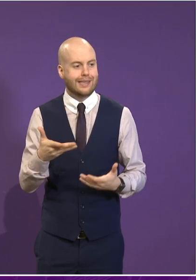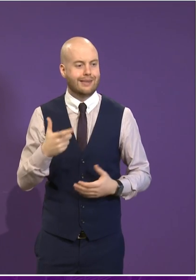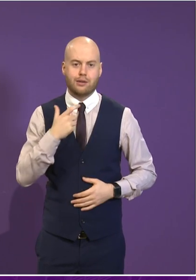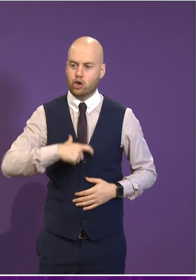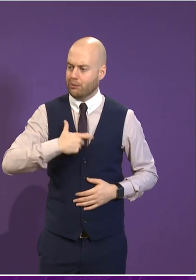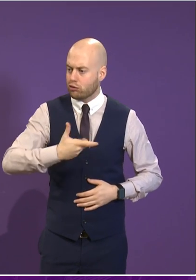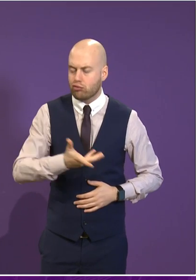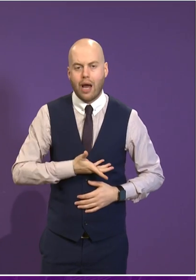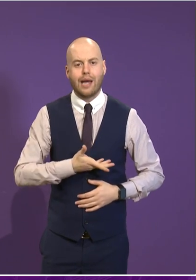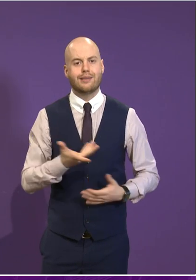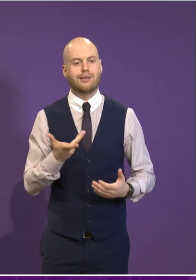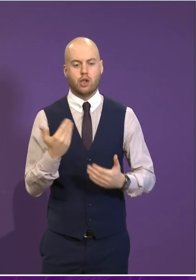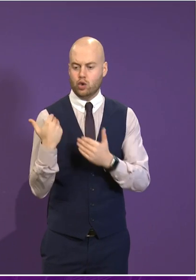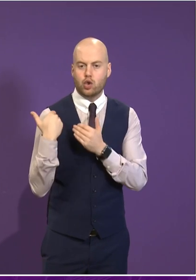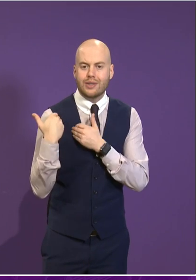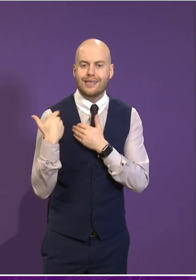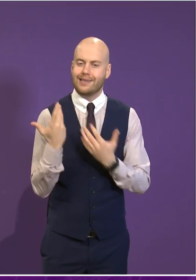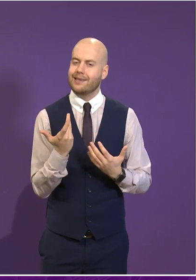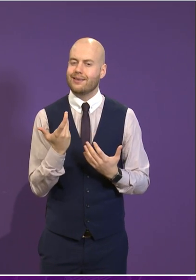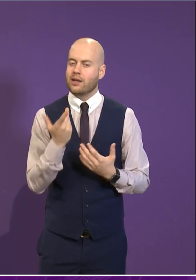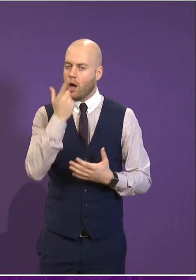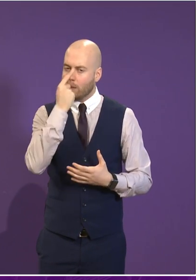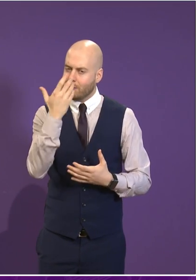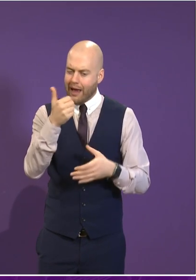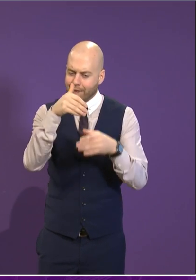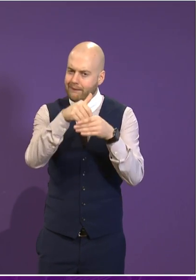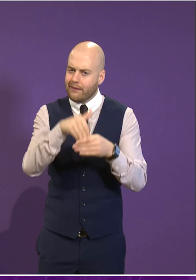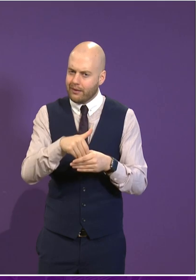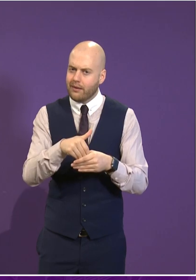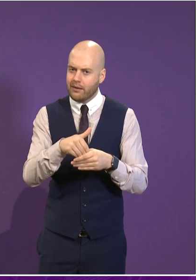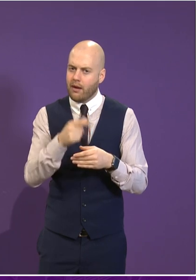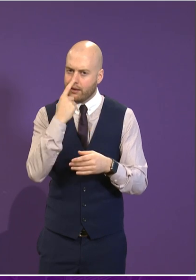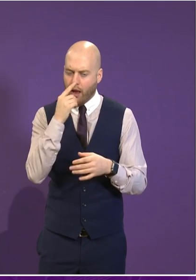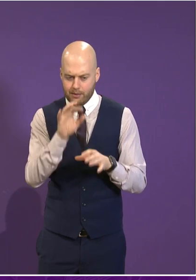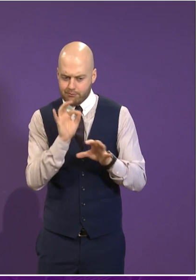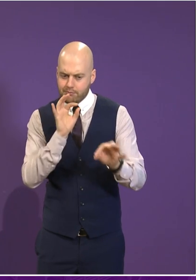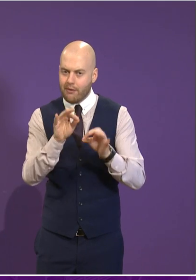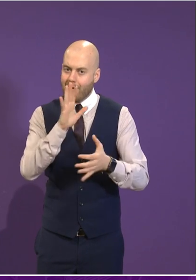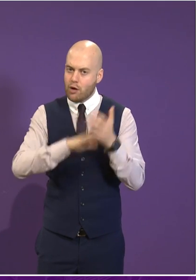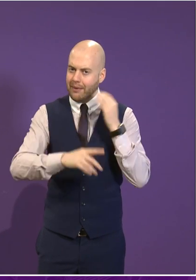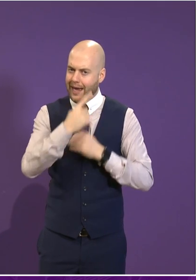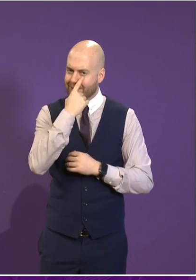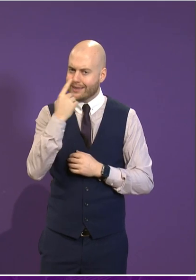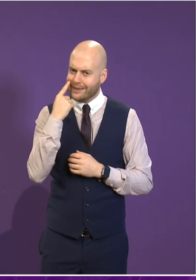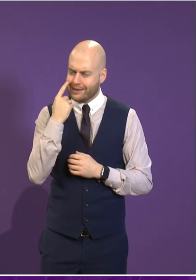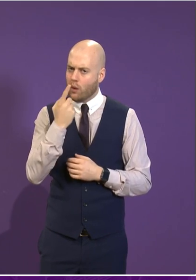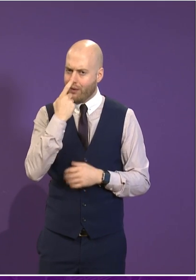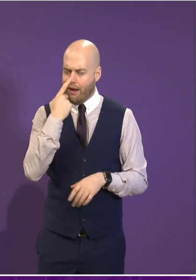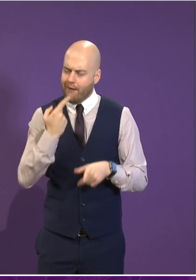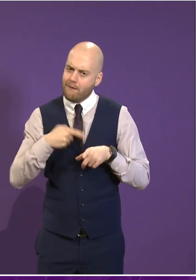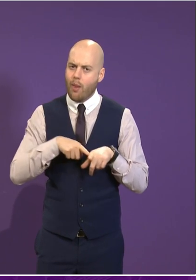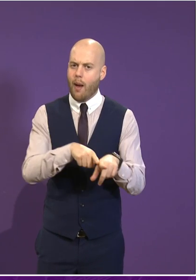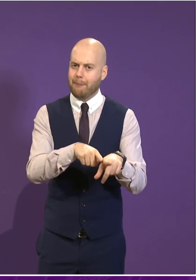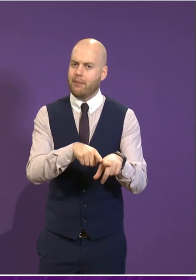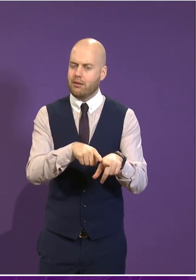you know, a rights-based approach, there may be elements that have arisen from the evidence that we've taken that we would pursue you know, in a